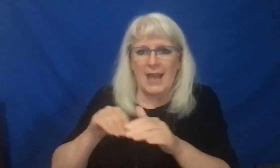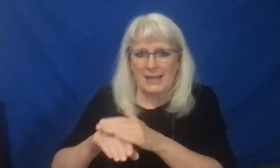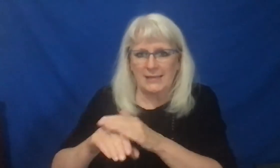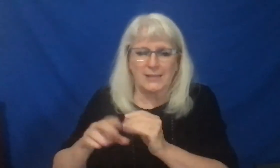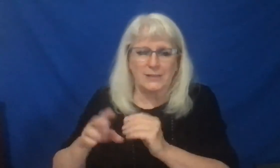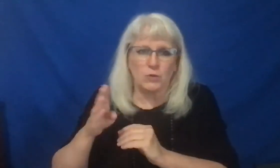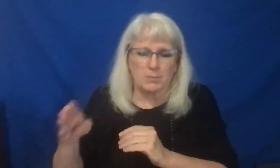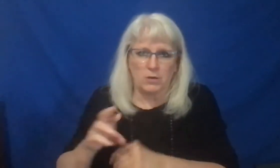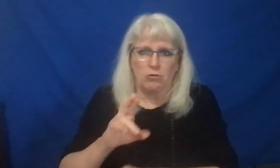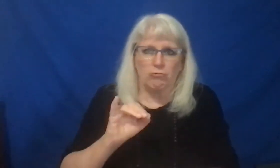And